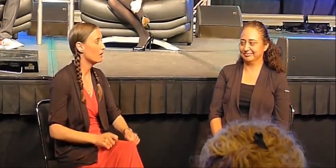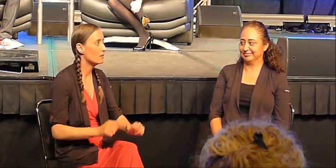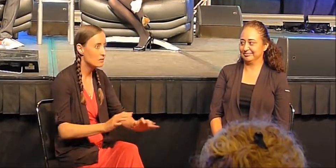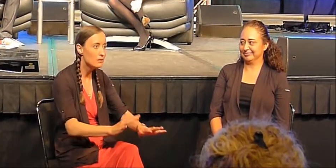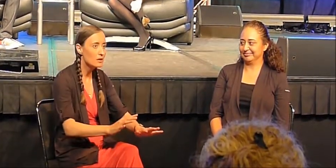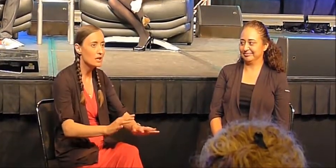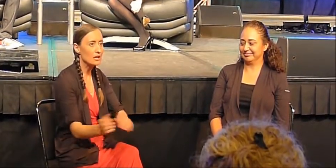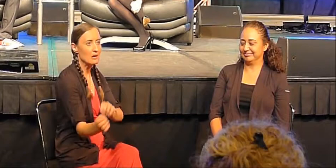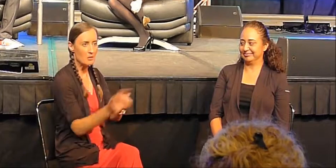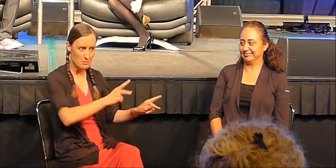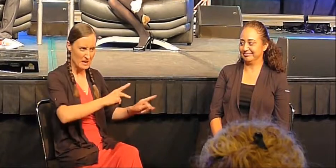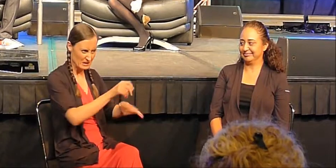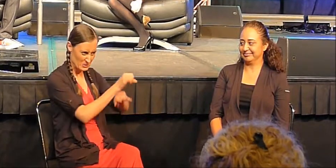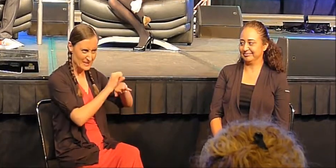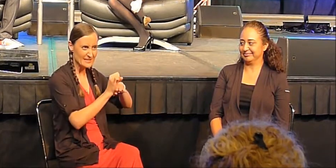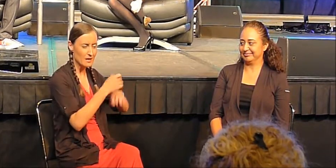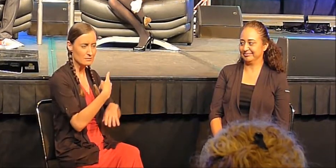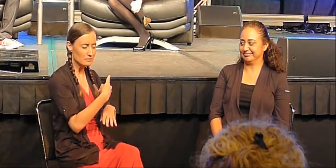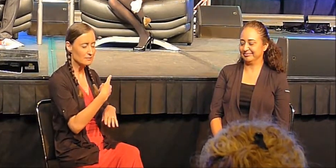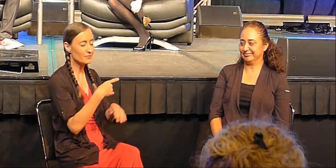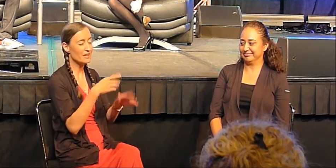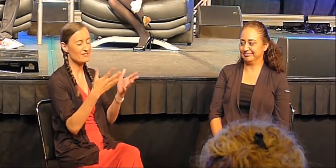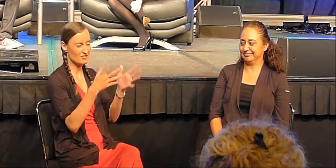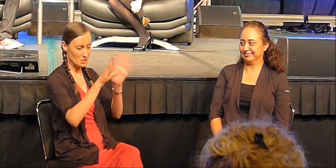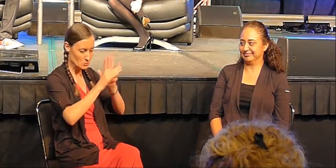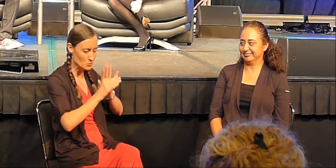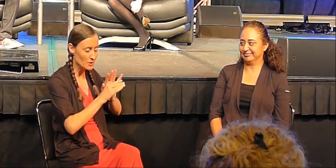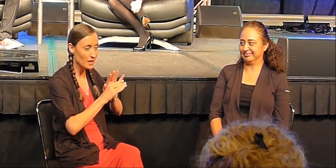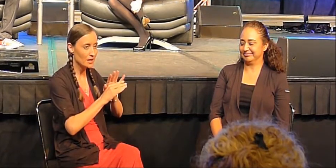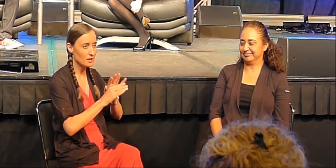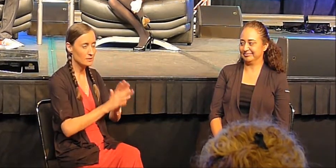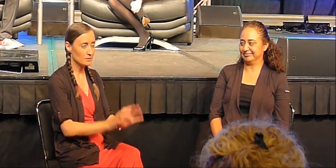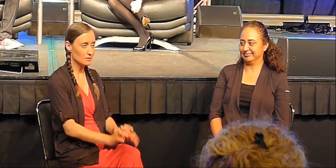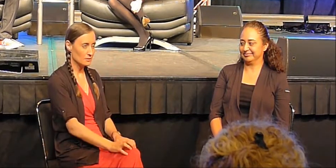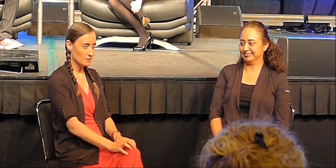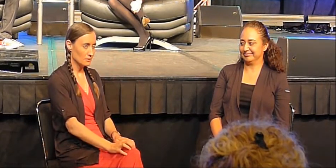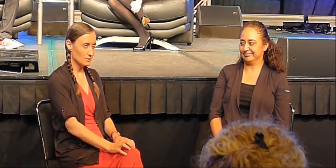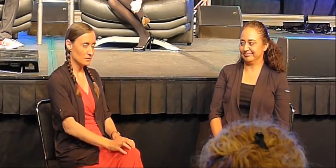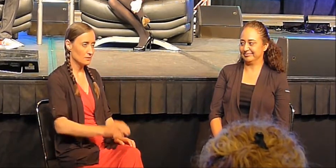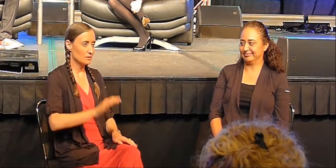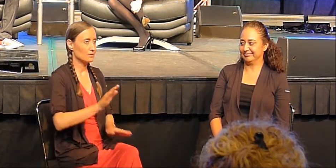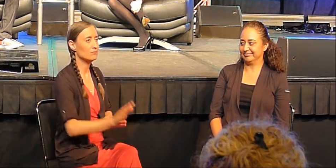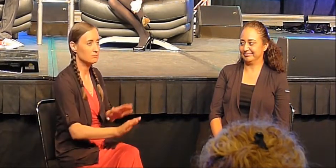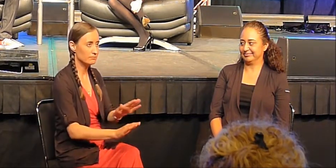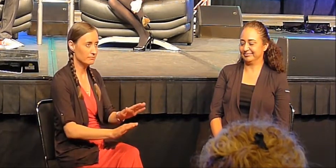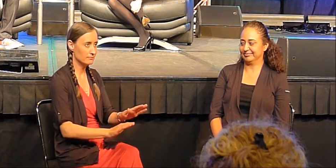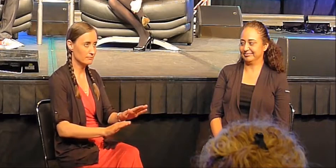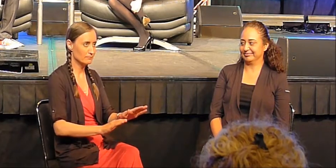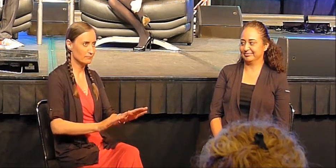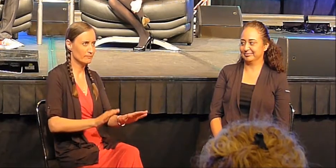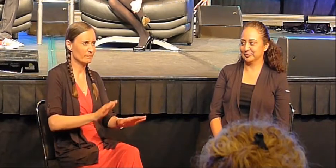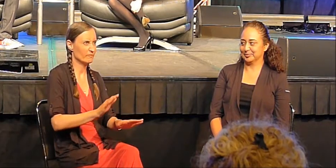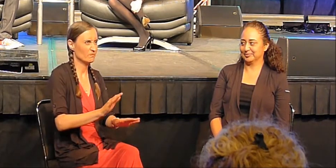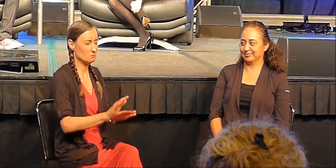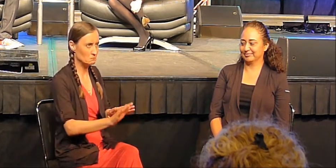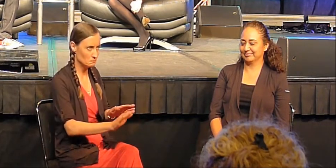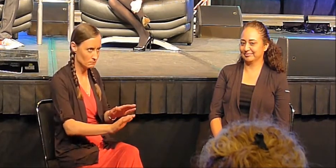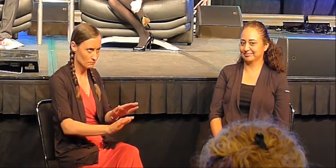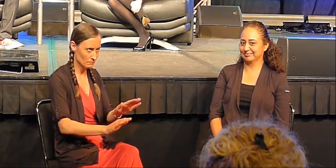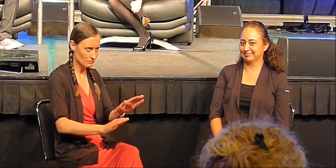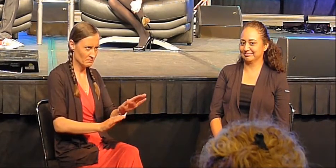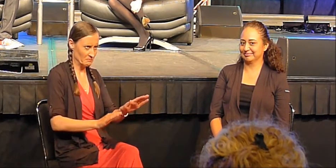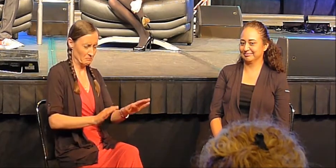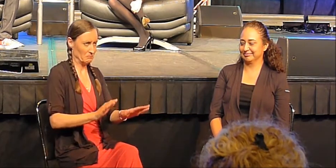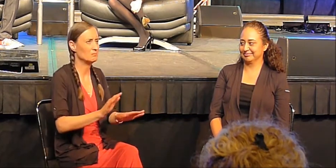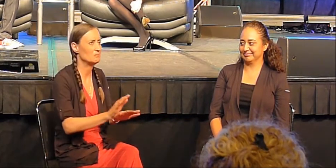shooting the scene with Robin. And it's the slowest journey I've ever taken in my life. The first AD's in the back